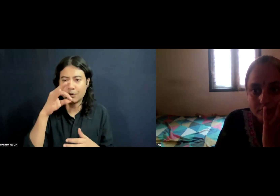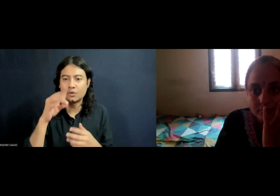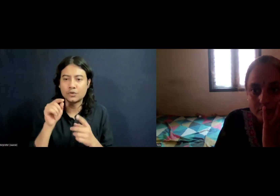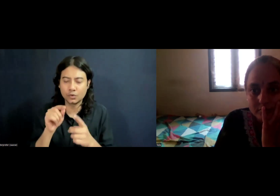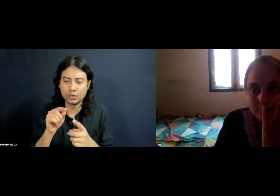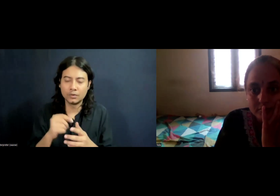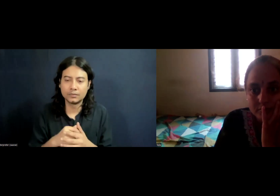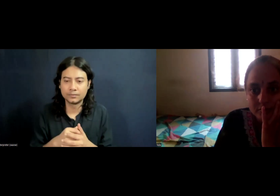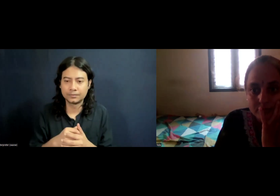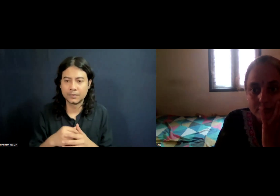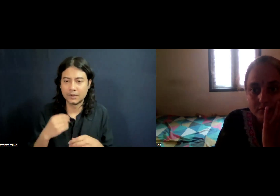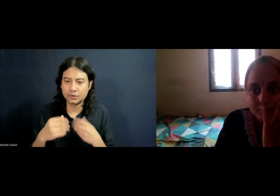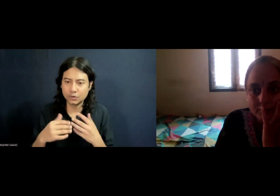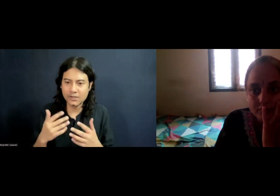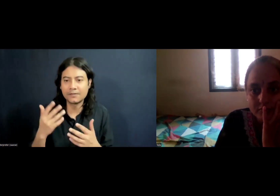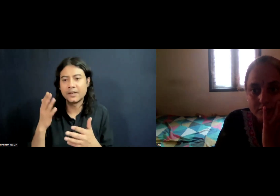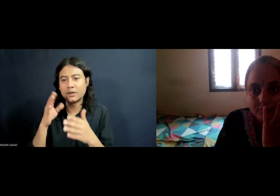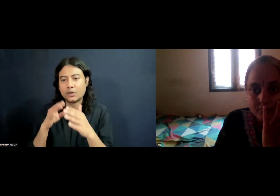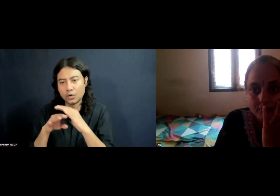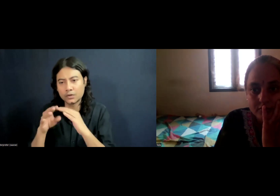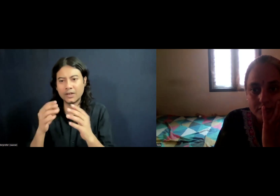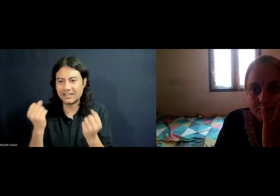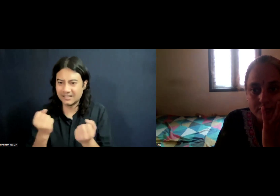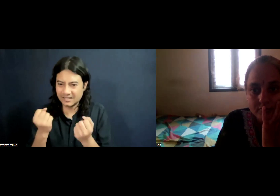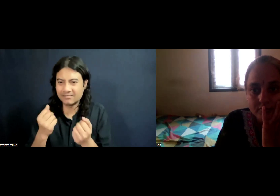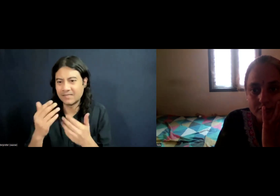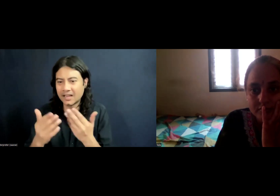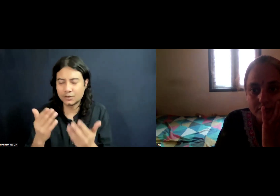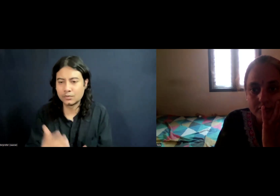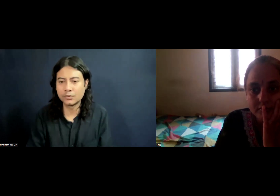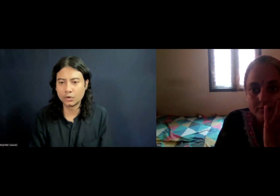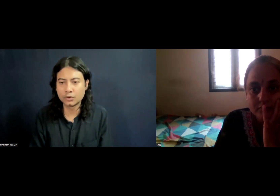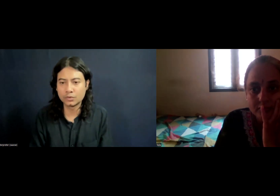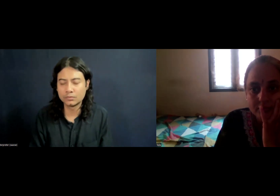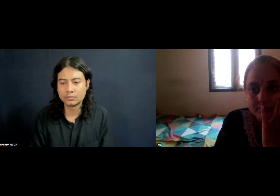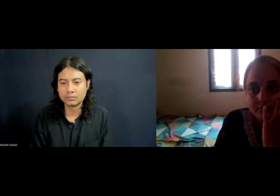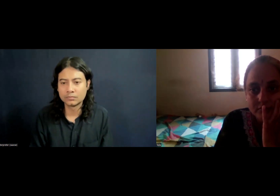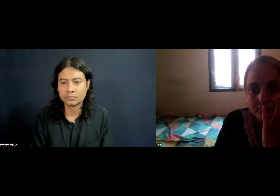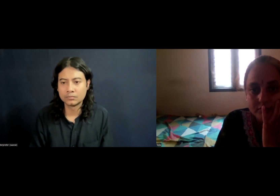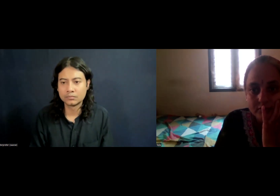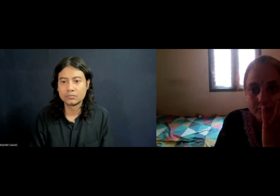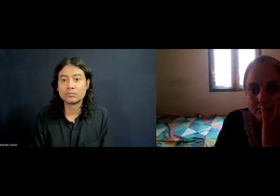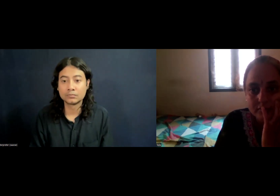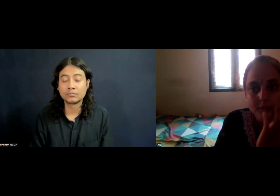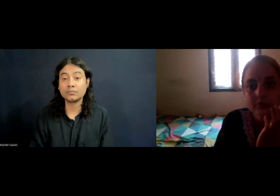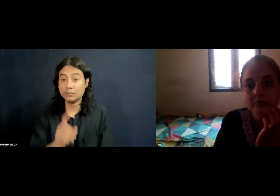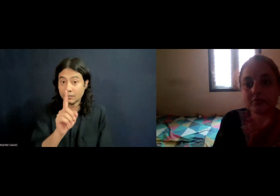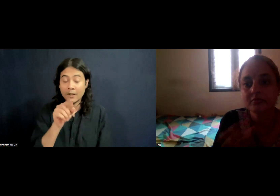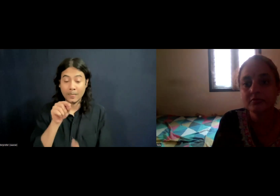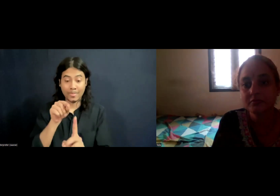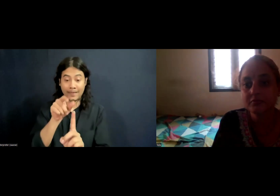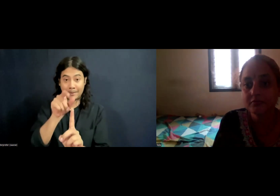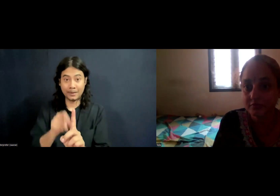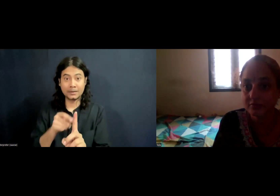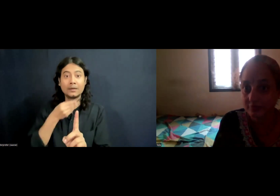what happens to the soul? The soul suffer, it goes, it has to go So through. whatever piety he's done, whatever good things he's